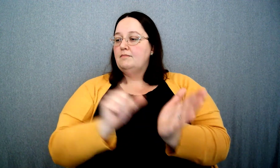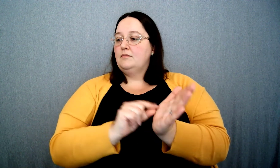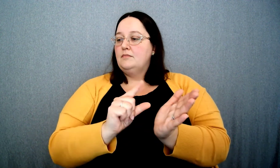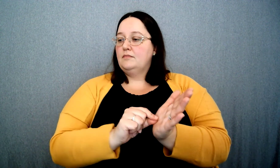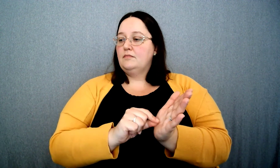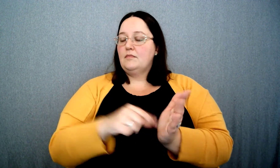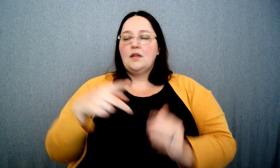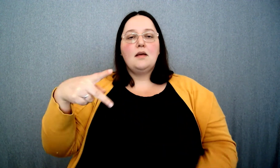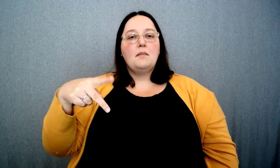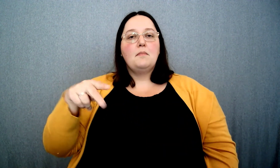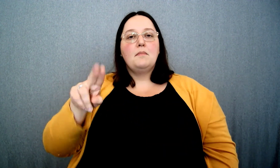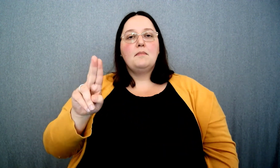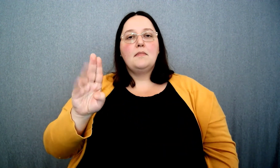This can also be used for publishing.